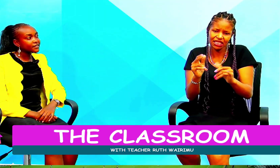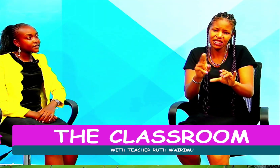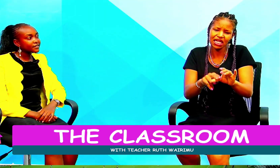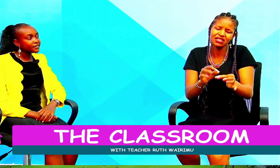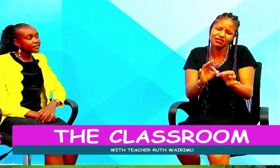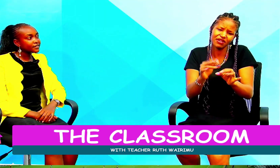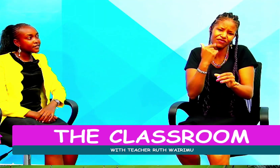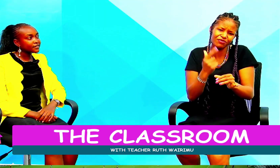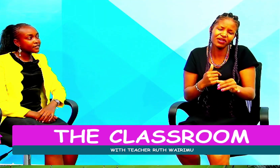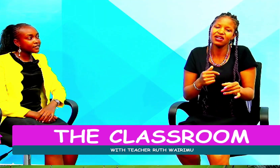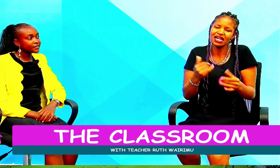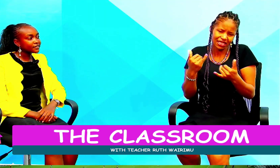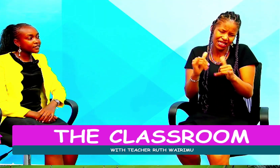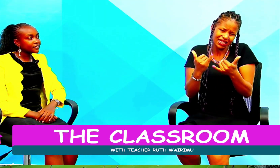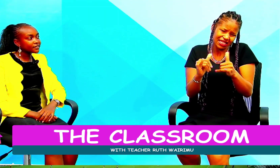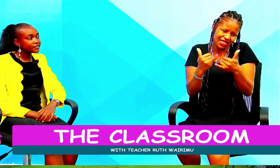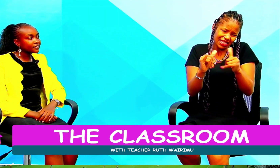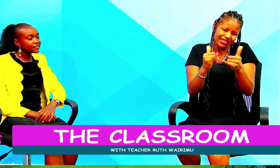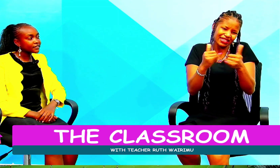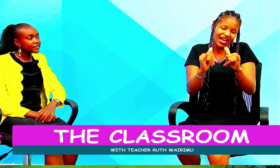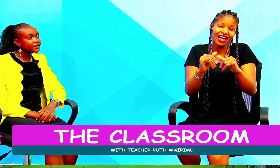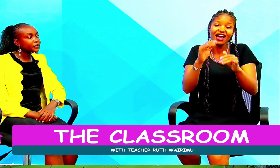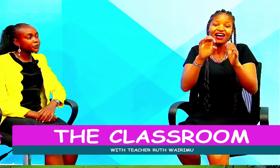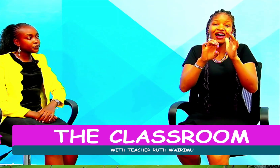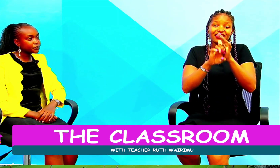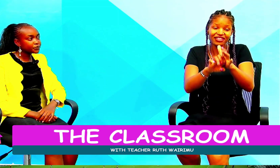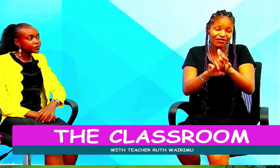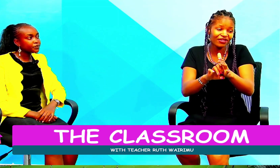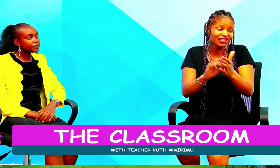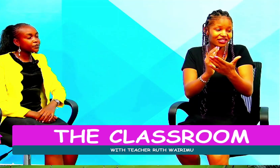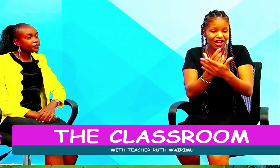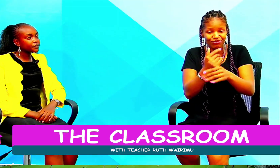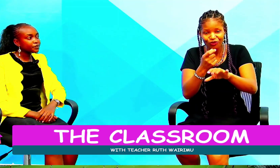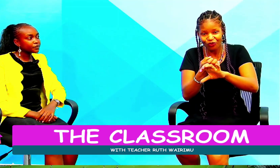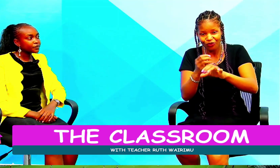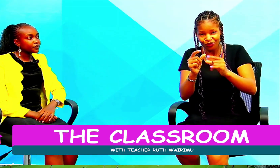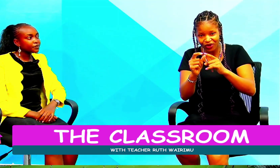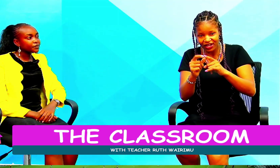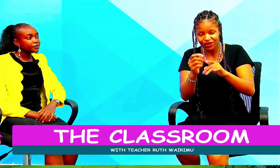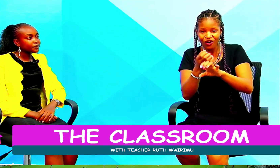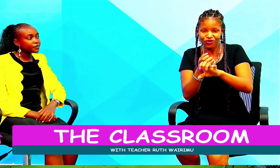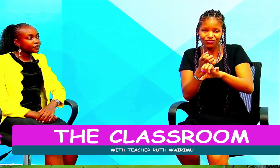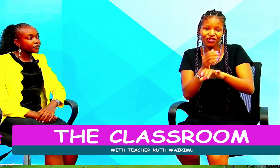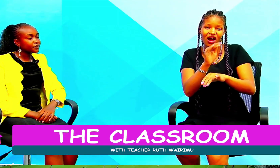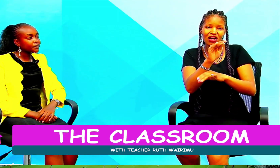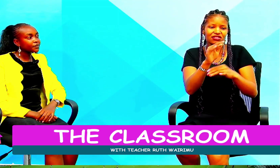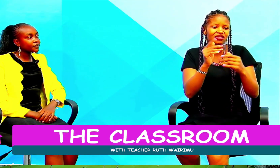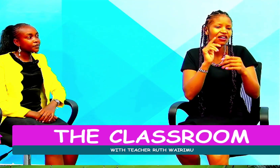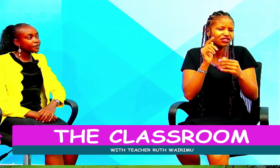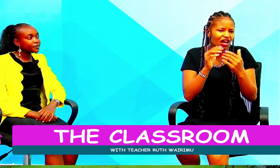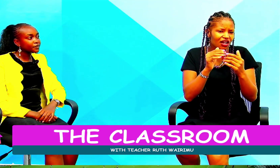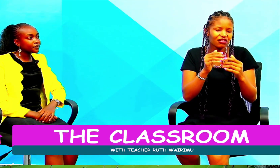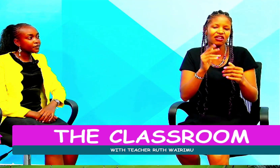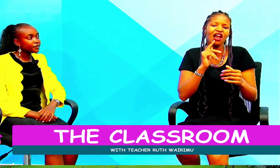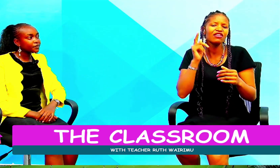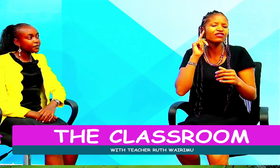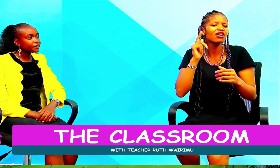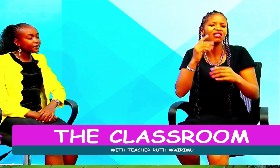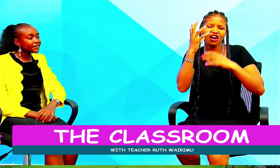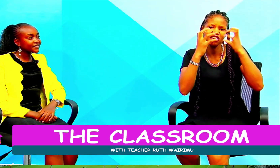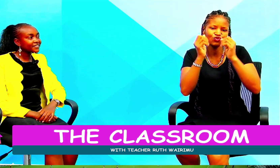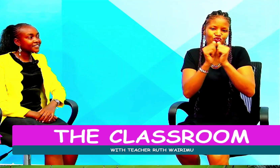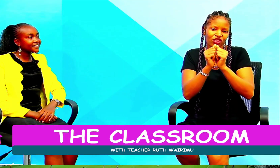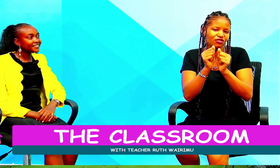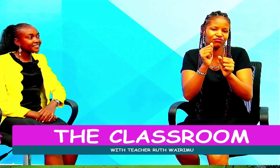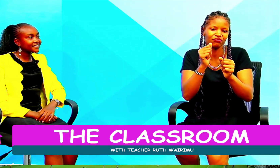don't stay with your skill, you don't learn and then stay with your skill, keeping it. Continue working and trying. For example, sometimes